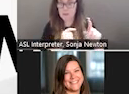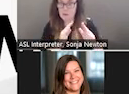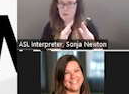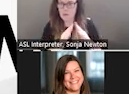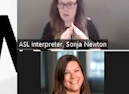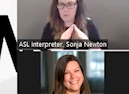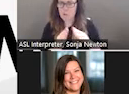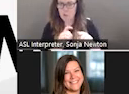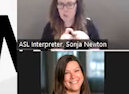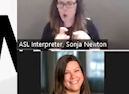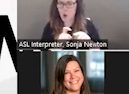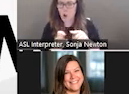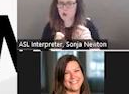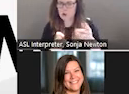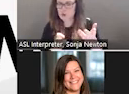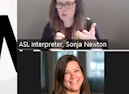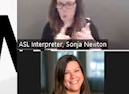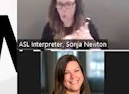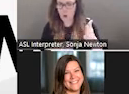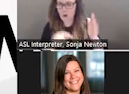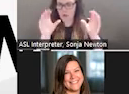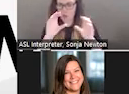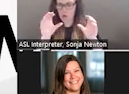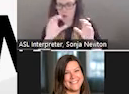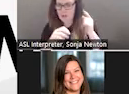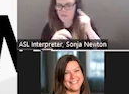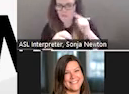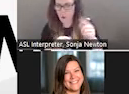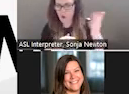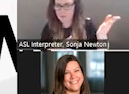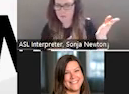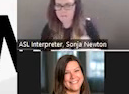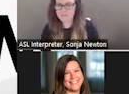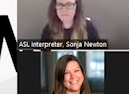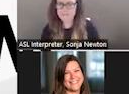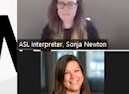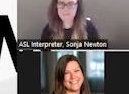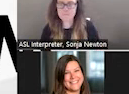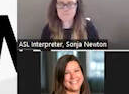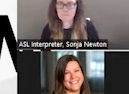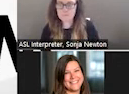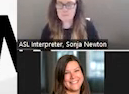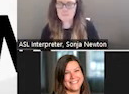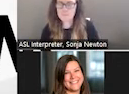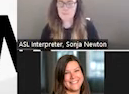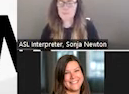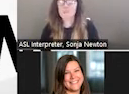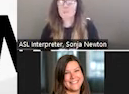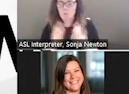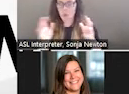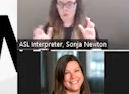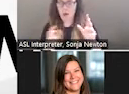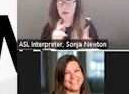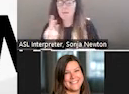just a little bit about what they're looking for? Yeah, absolutely. So there was a lot of discussion. A lot of people were reaching out to us, asking